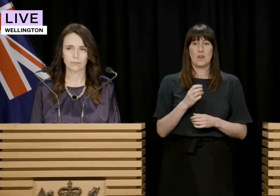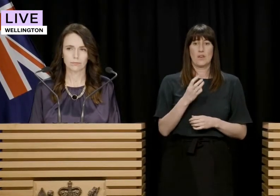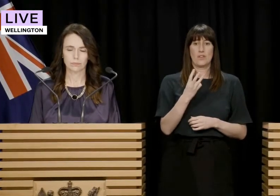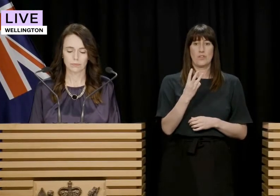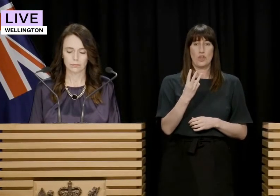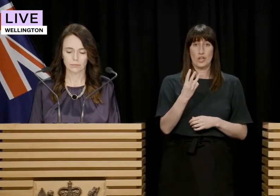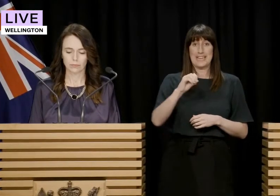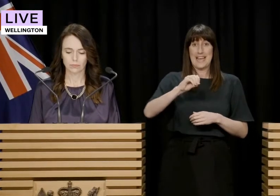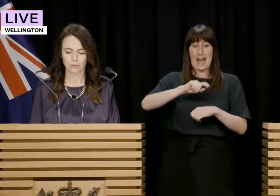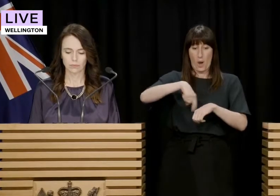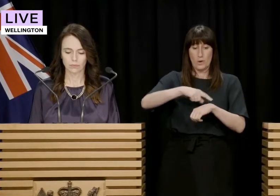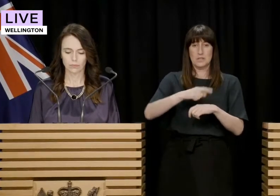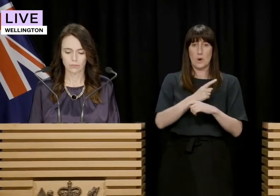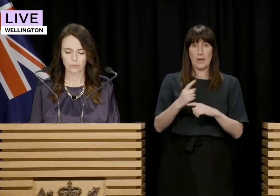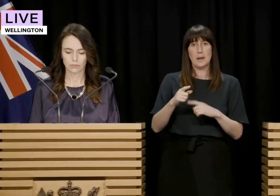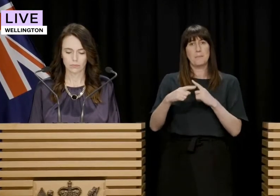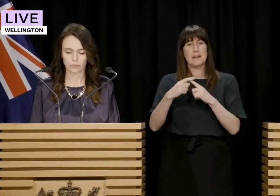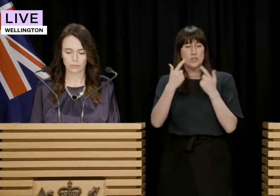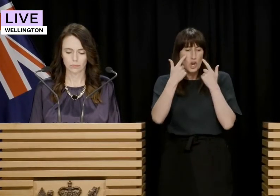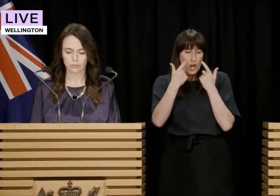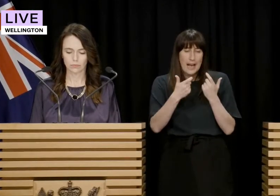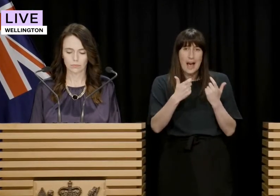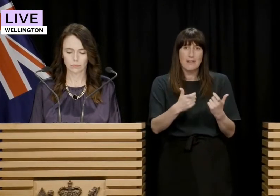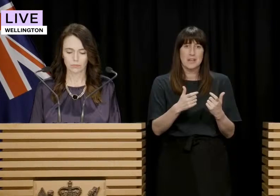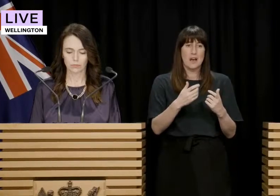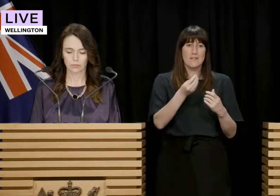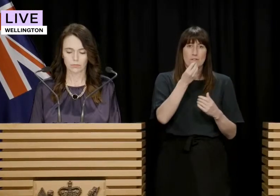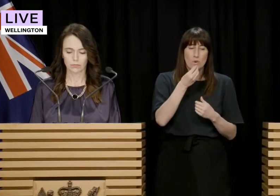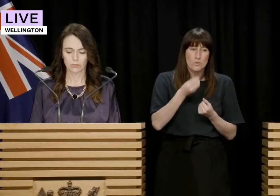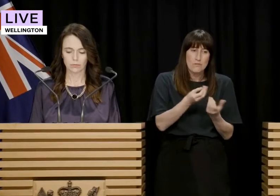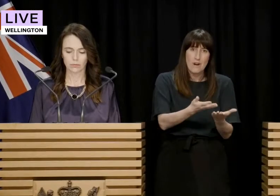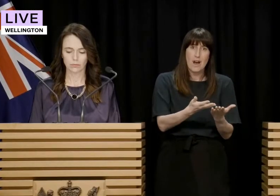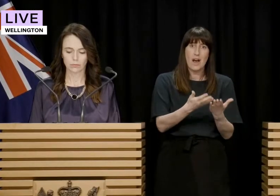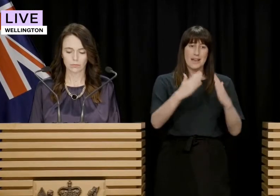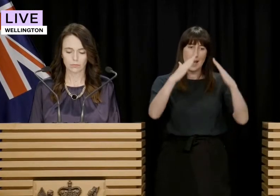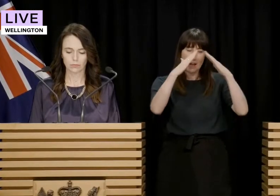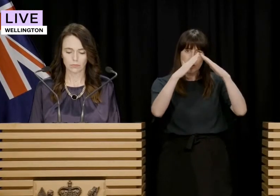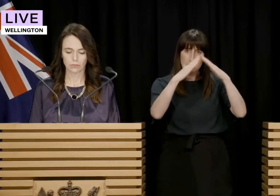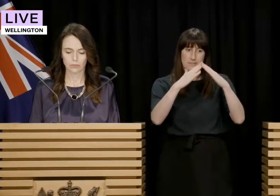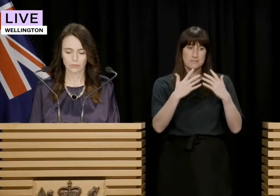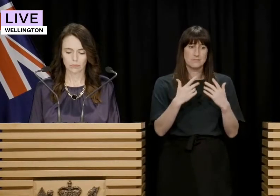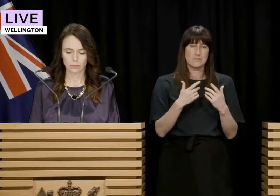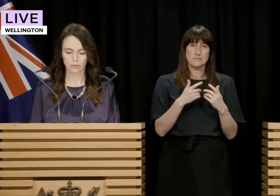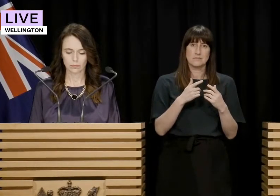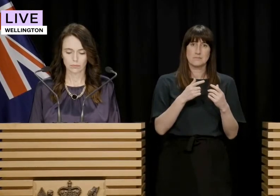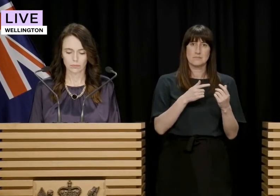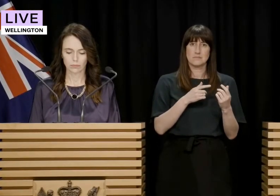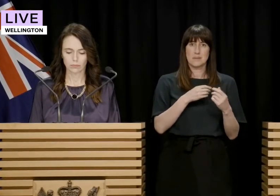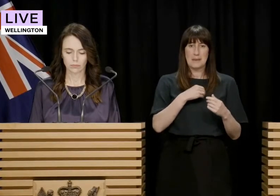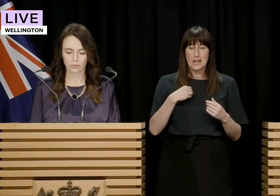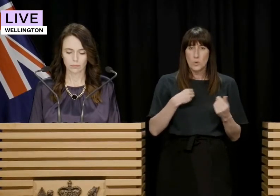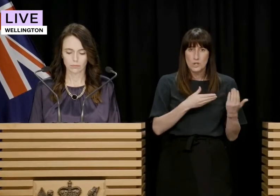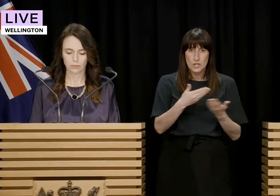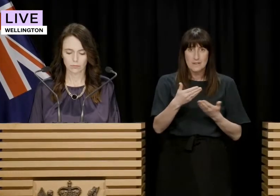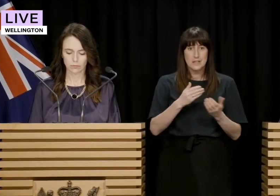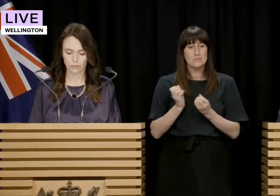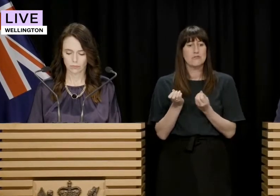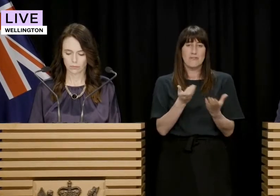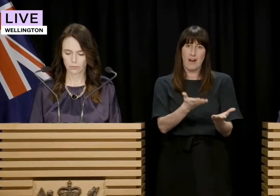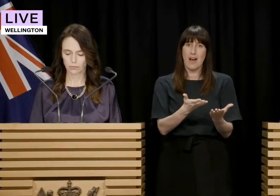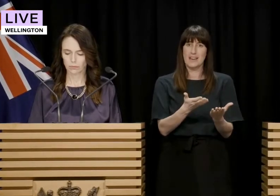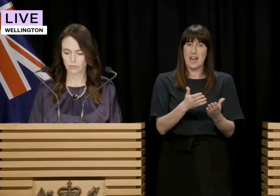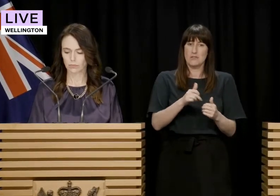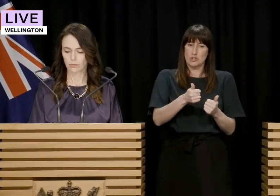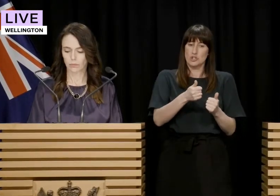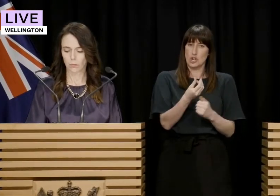care, which includes food, shelter, clothing, and access to health services and suitable accommodation at a reasonable cost. We continue